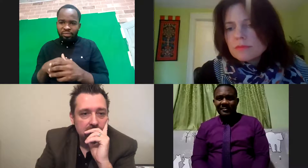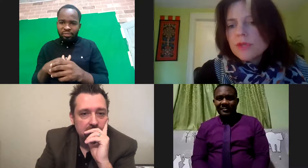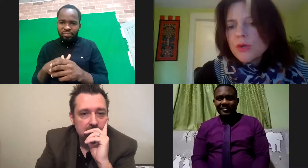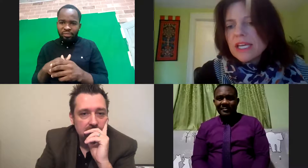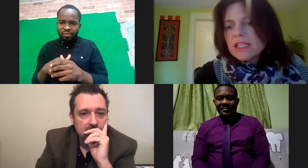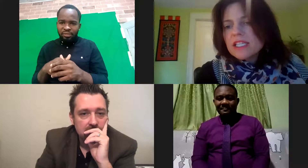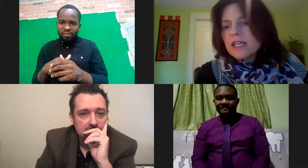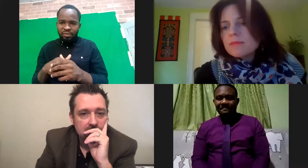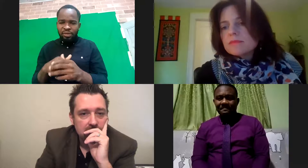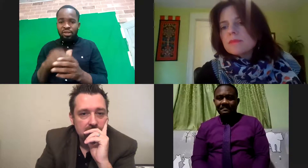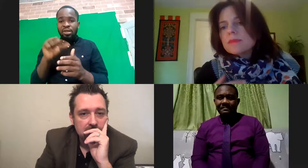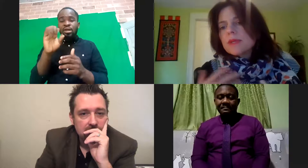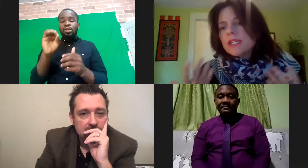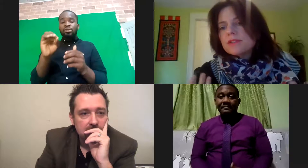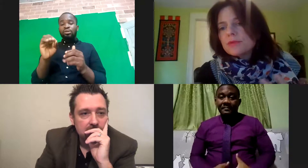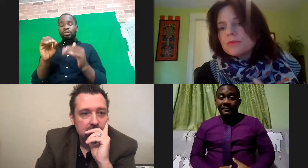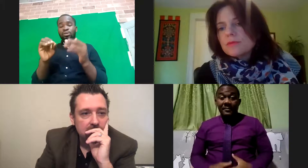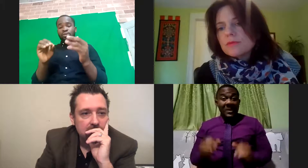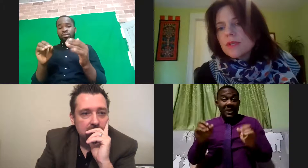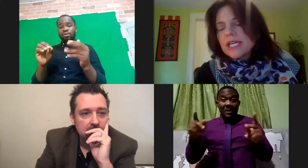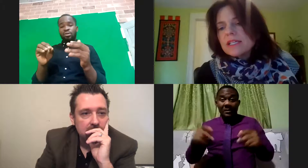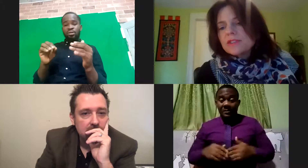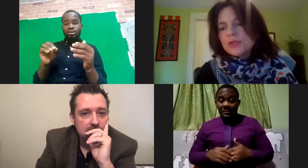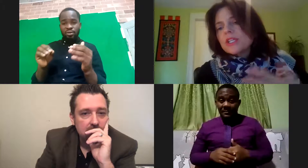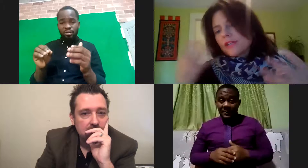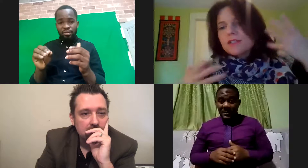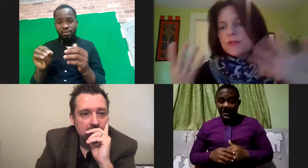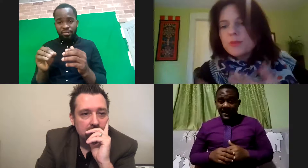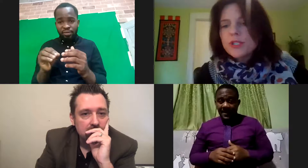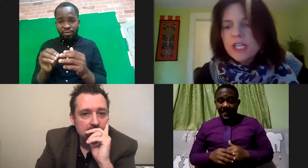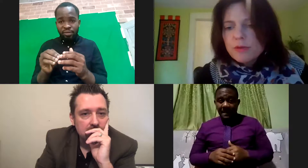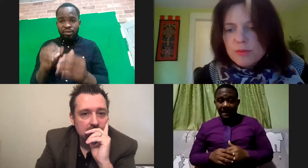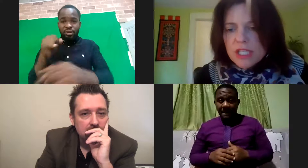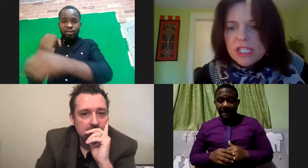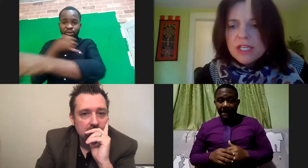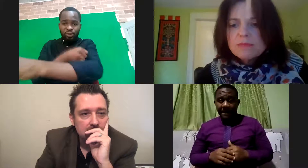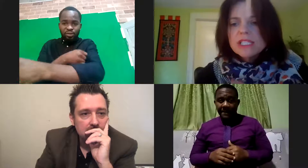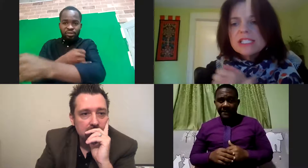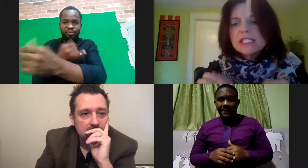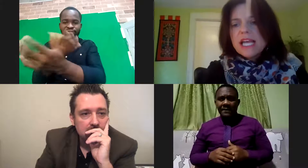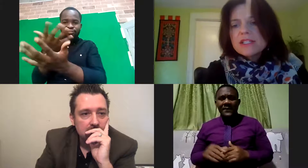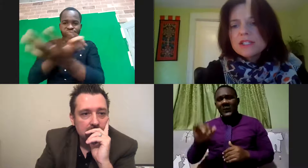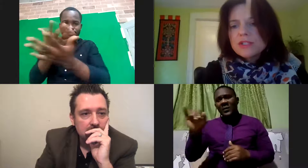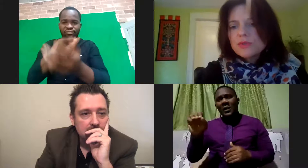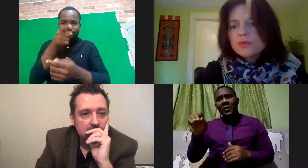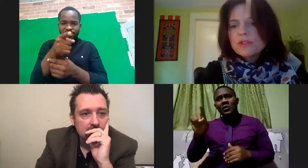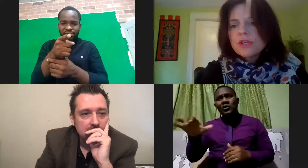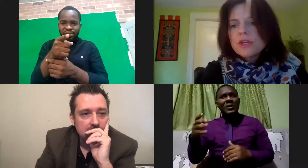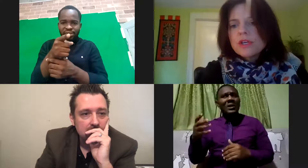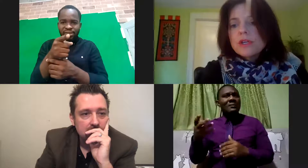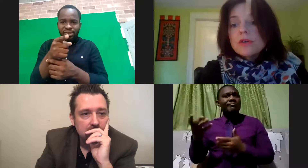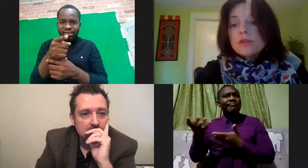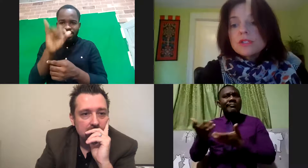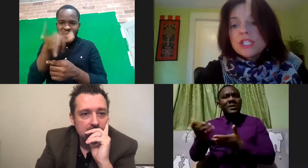So, okay, and so Jody is also communicating with me that this has to do with